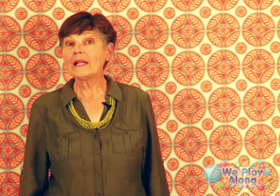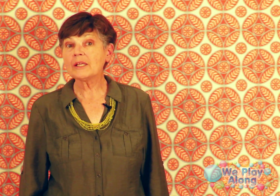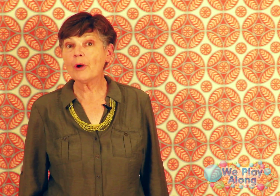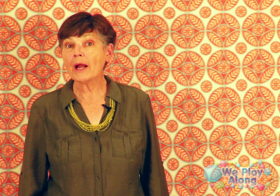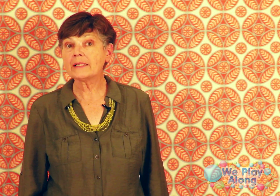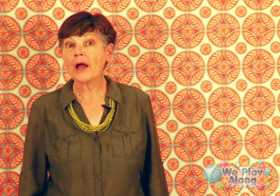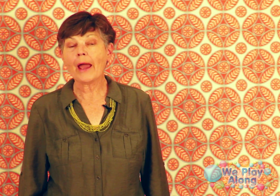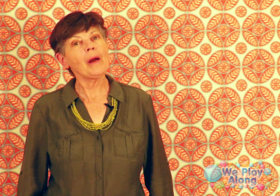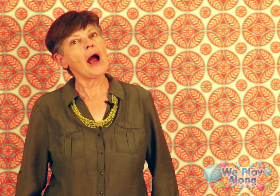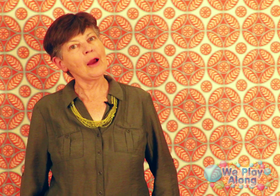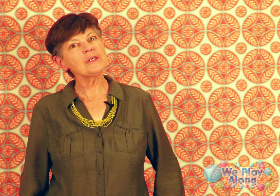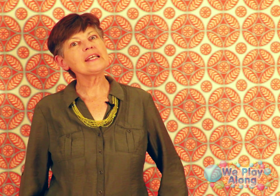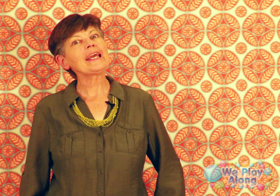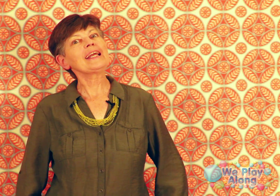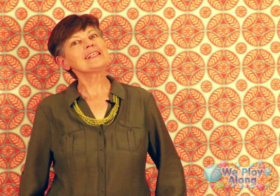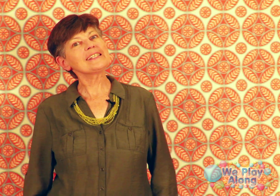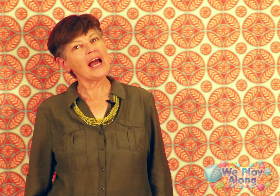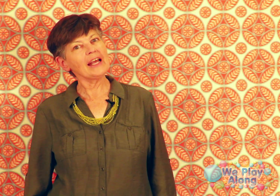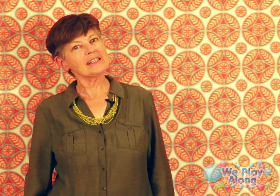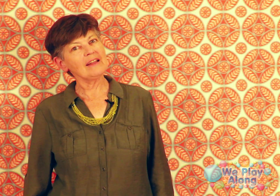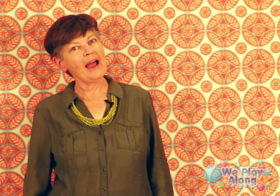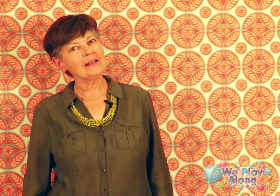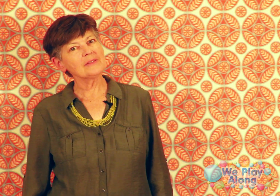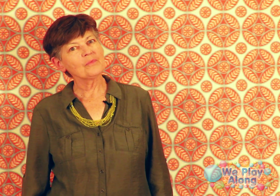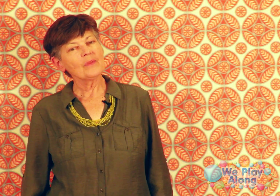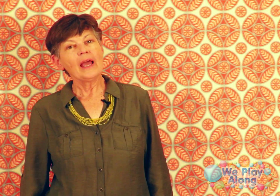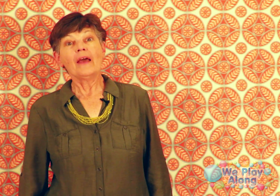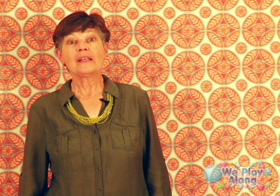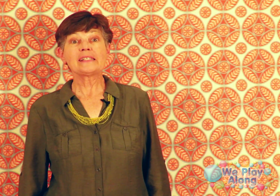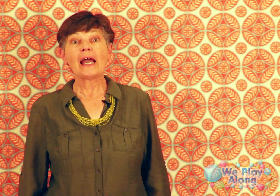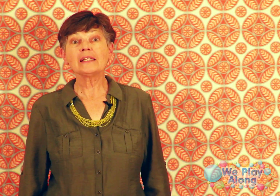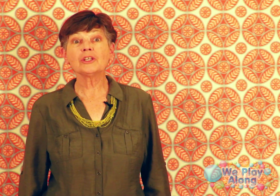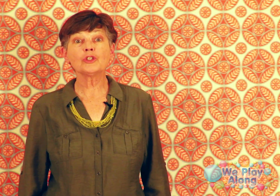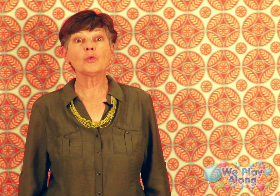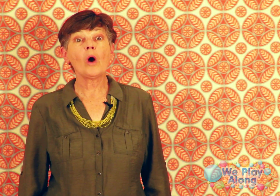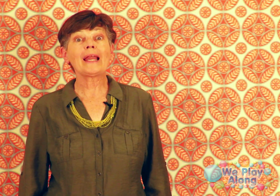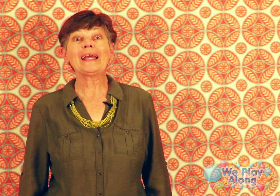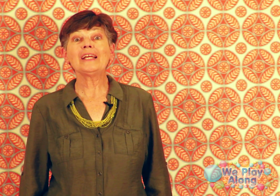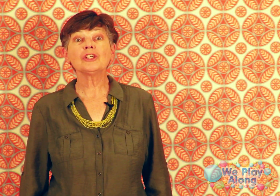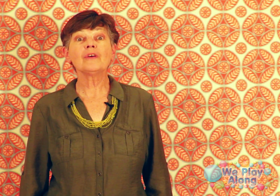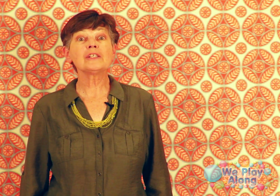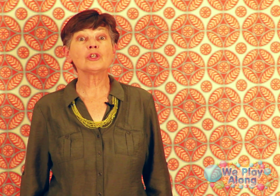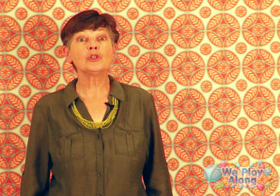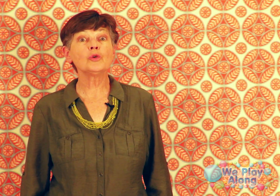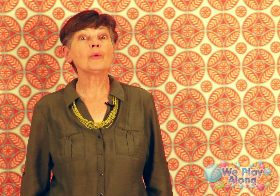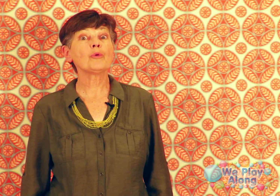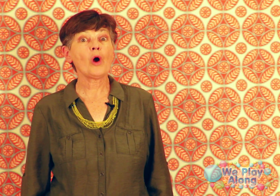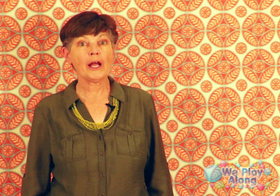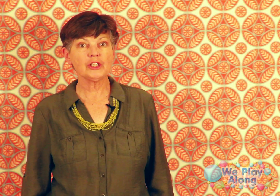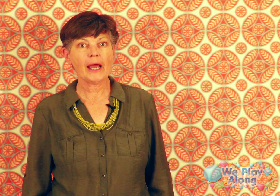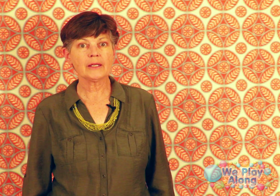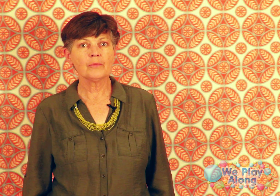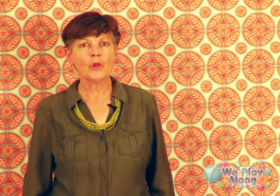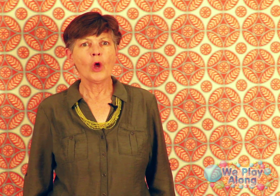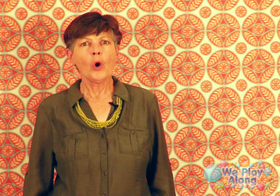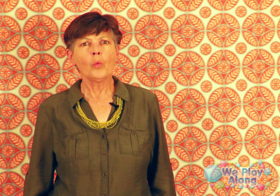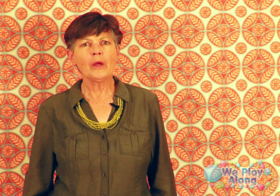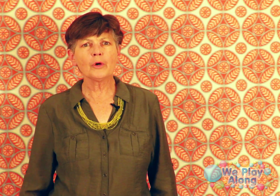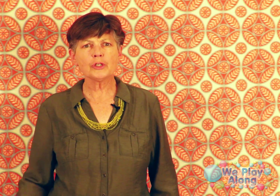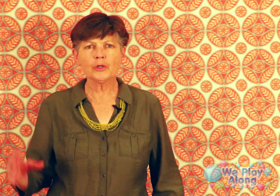Once upon a time, I was taking a science class, and the science teacher wanted each of us to do a project. We were